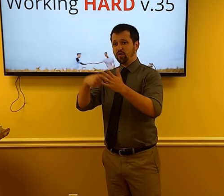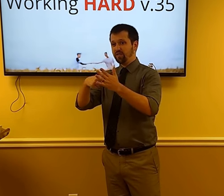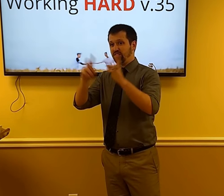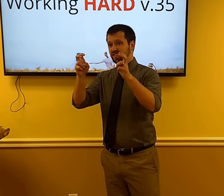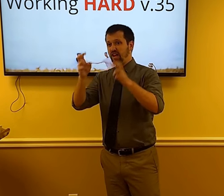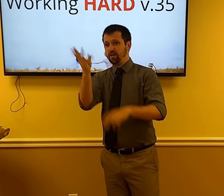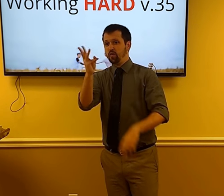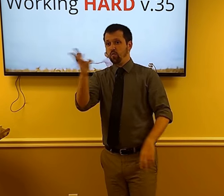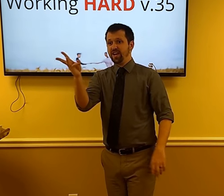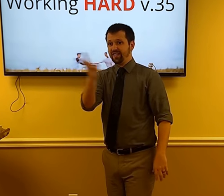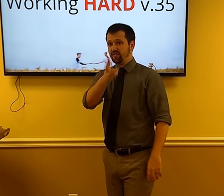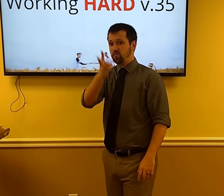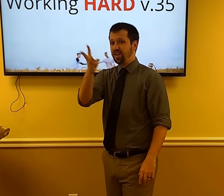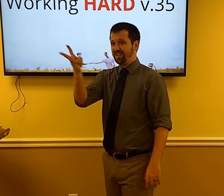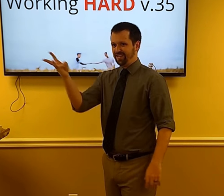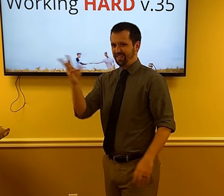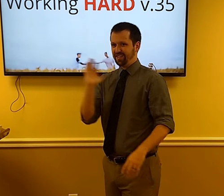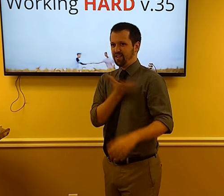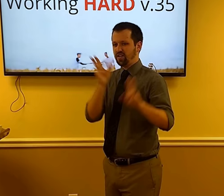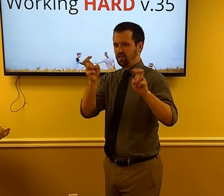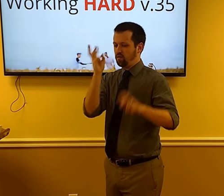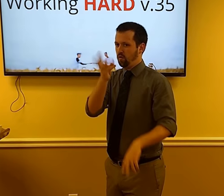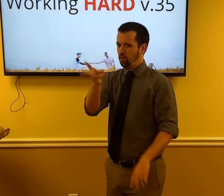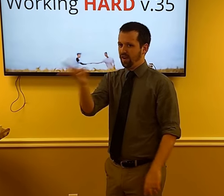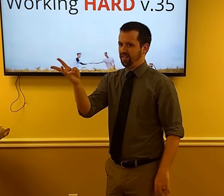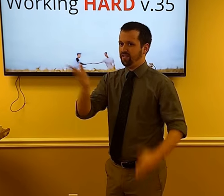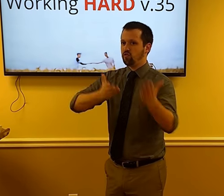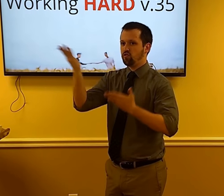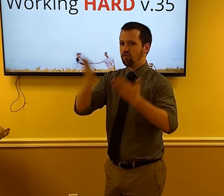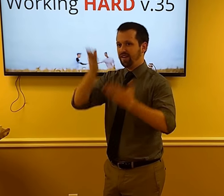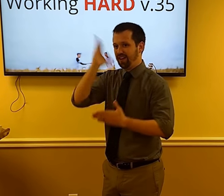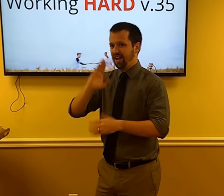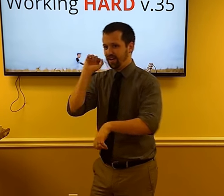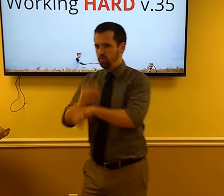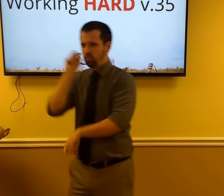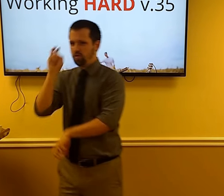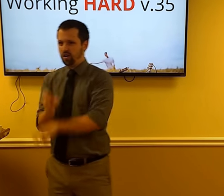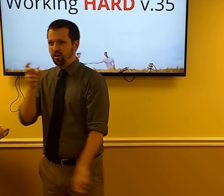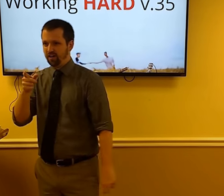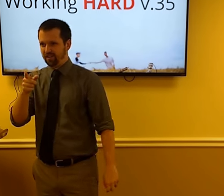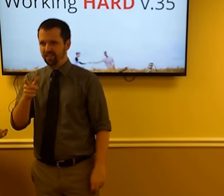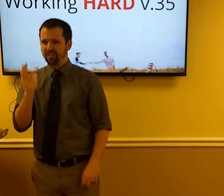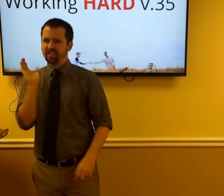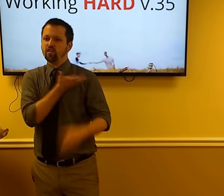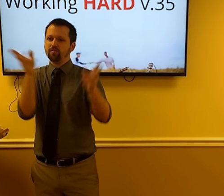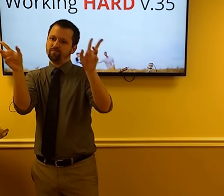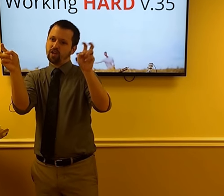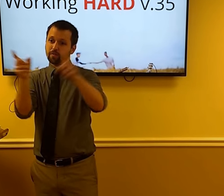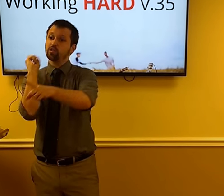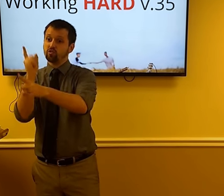Well, for this topic, witness. Witnessing. Witness. Serving God. Hard. That's our topic with you.